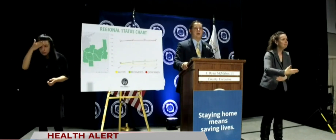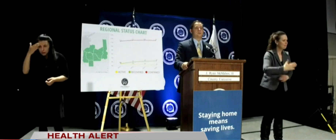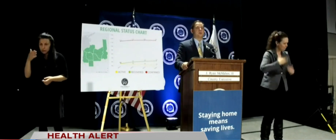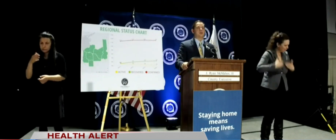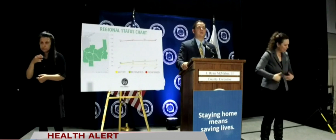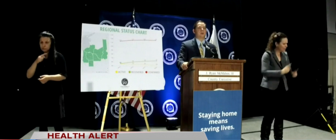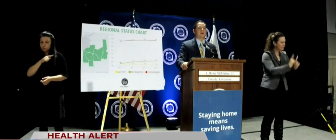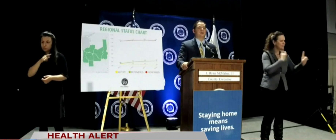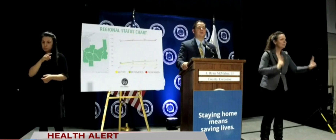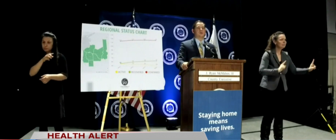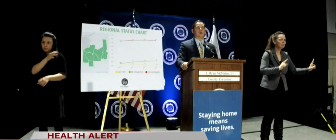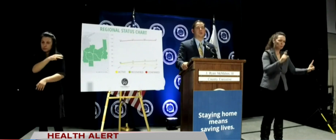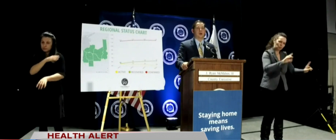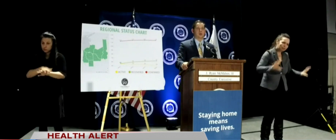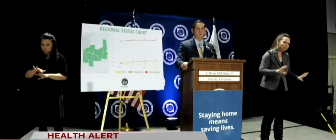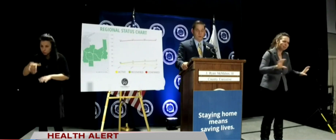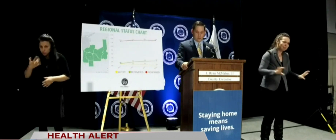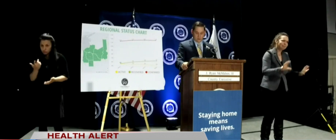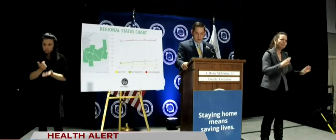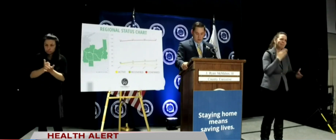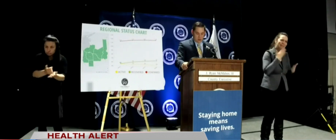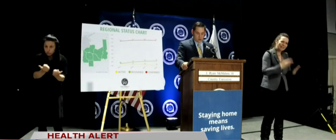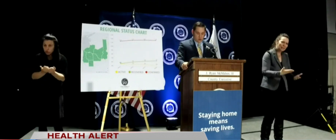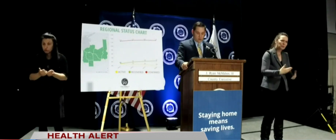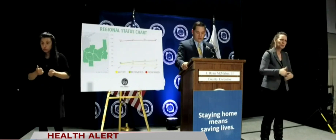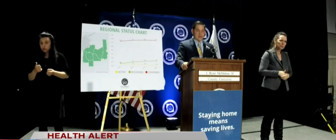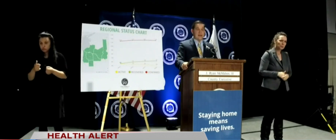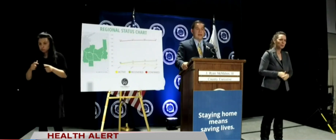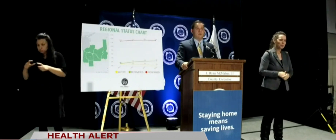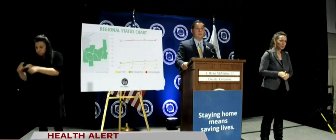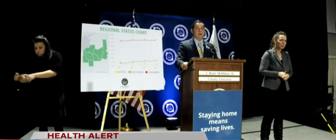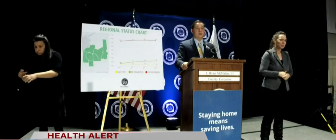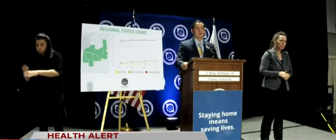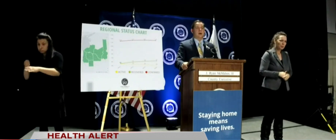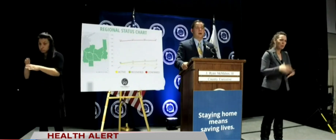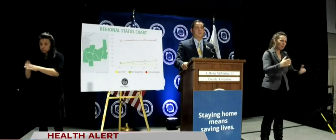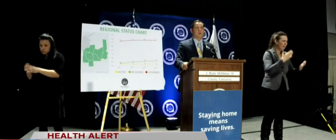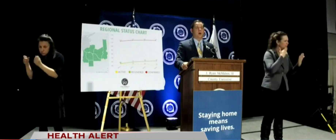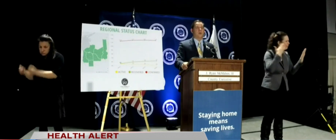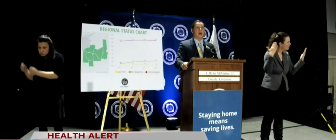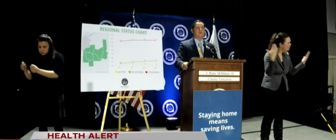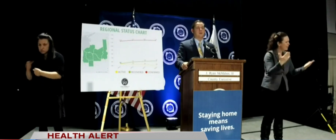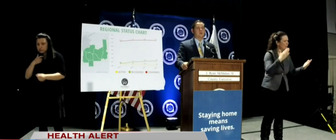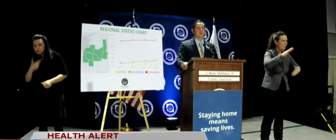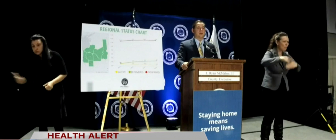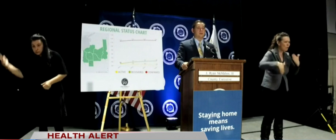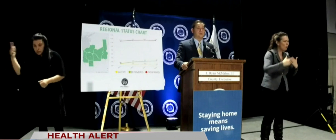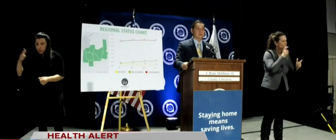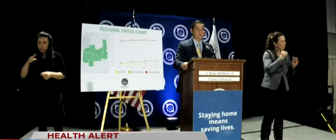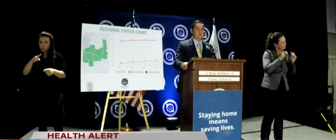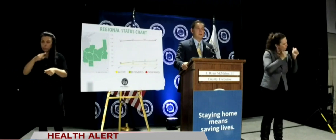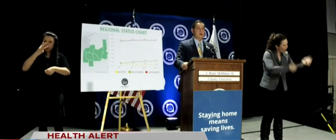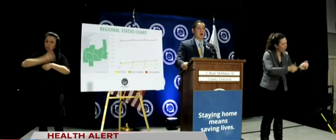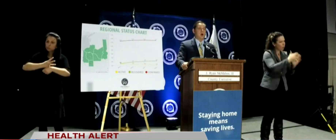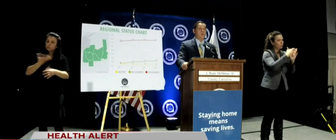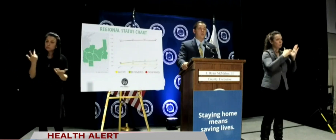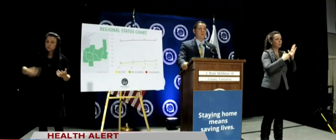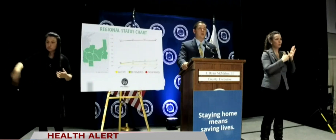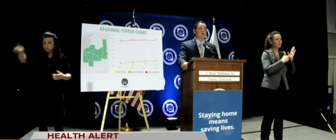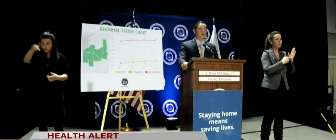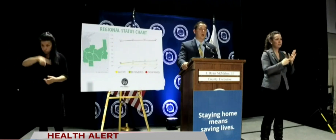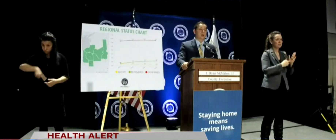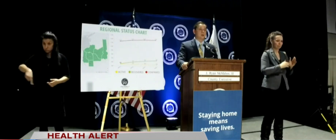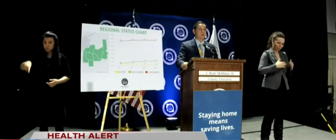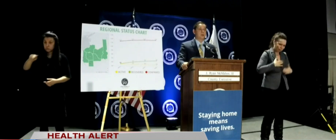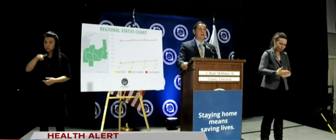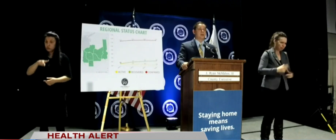That helps preserve the medical infrastructure in our community. So I want to thank everybody for all their efforts related to this. We've been